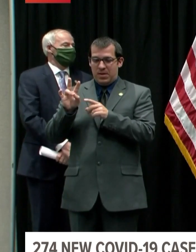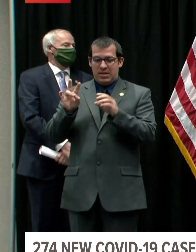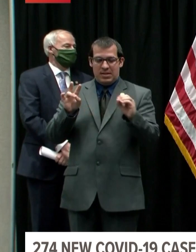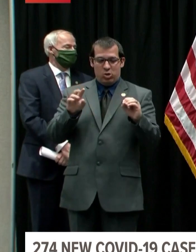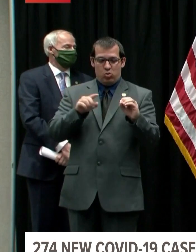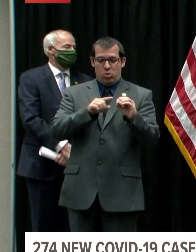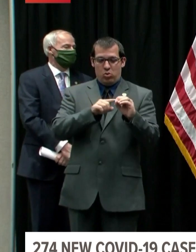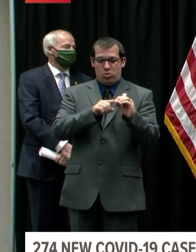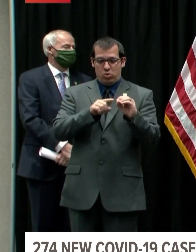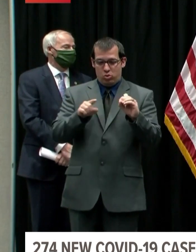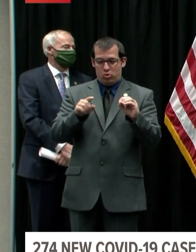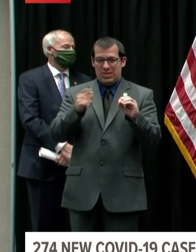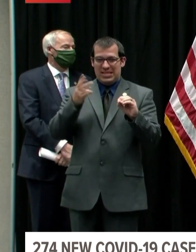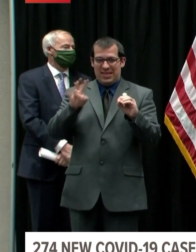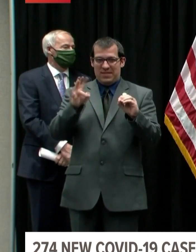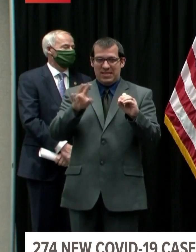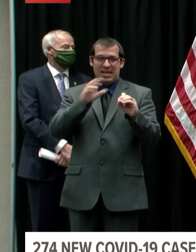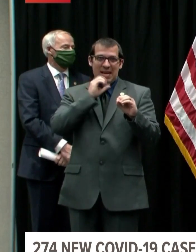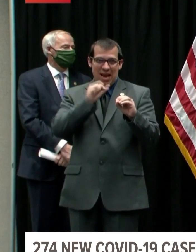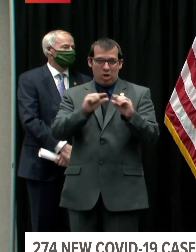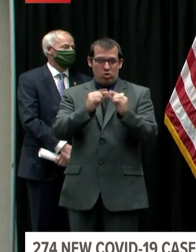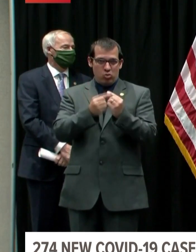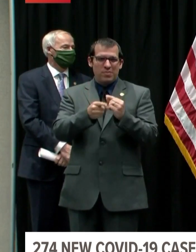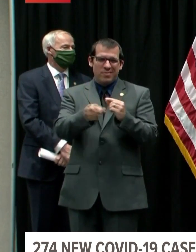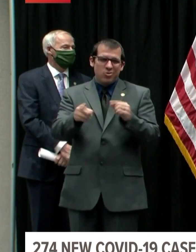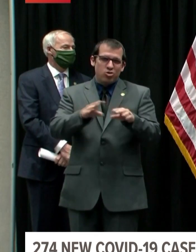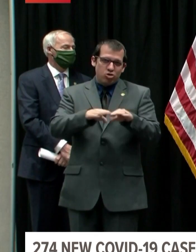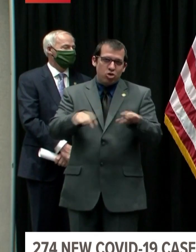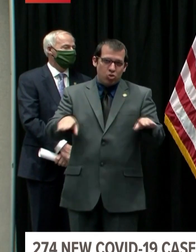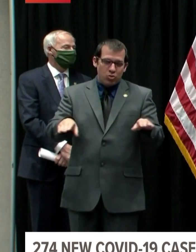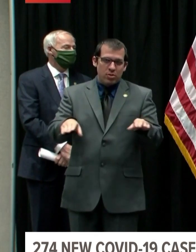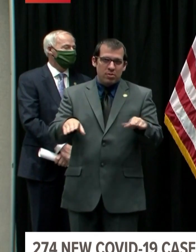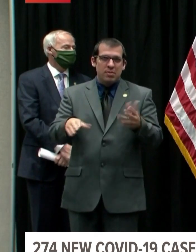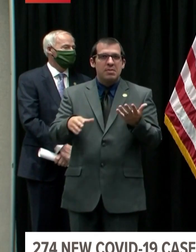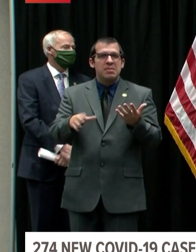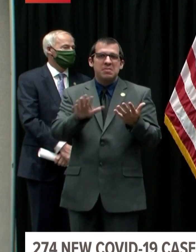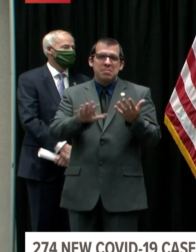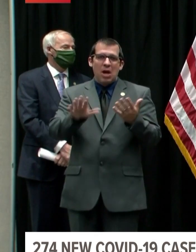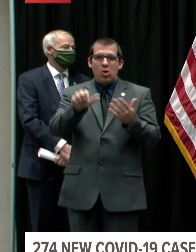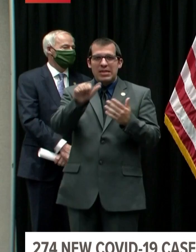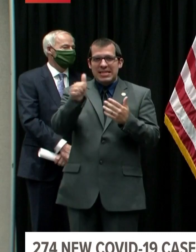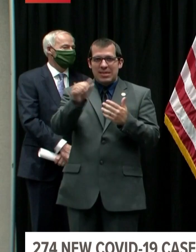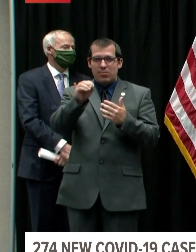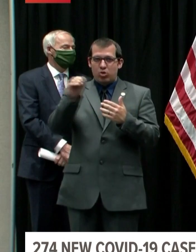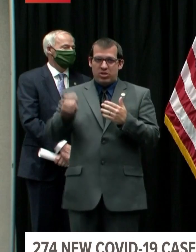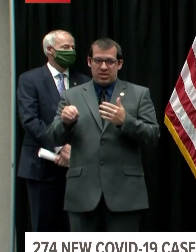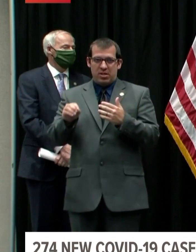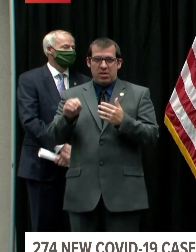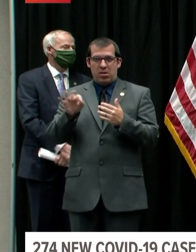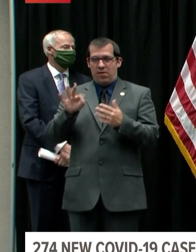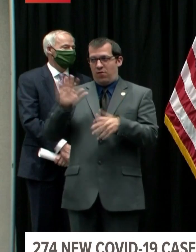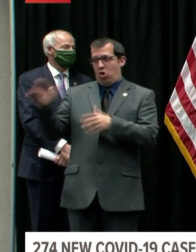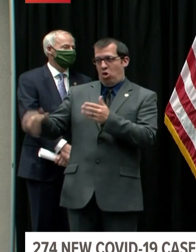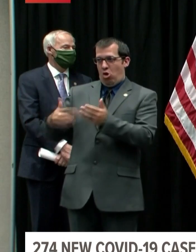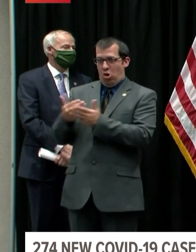0 to 17 age group, so children. That's about 10% of our cases. For the 18